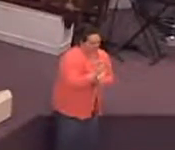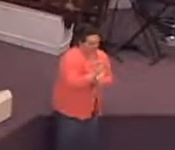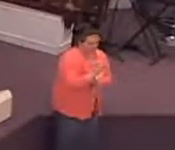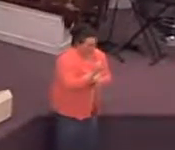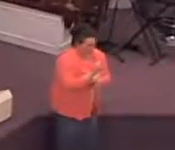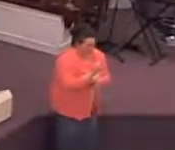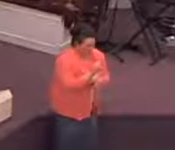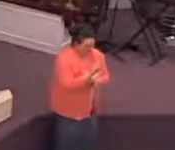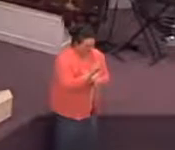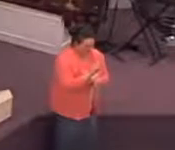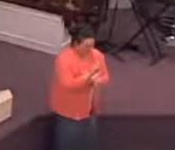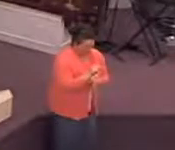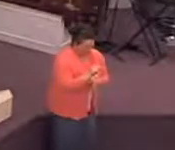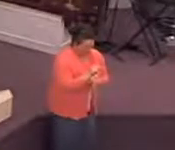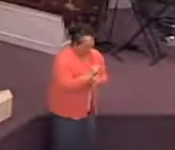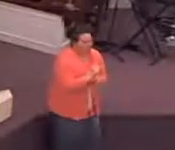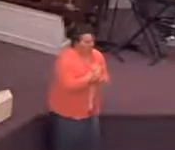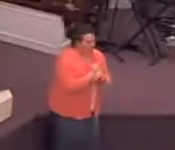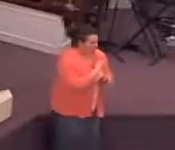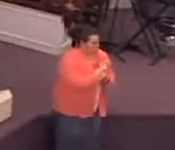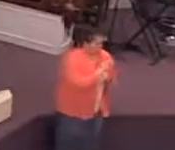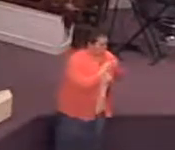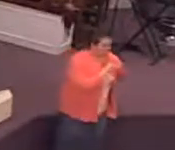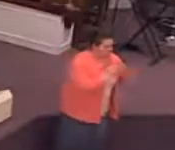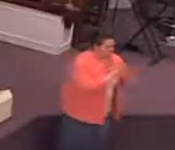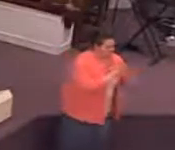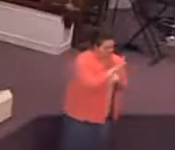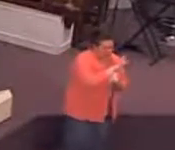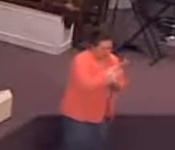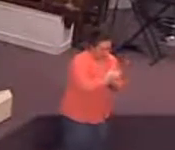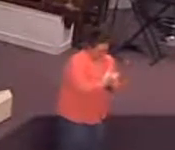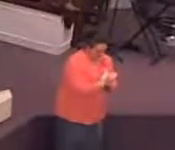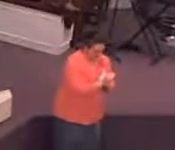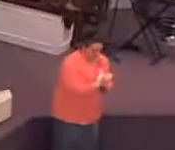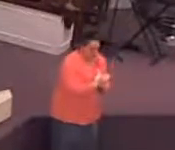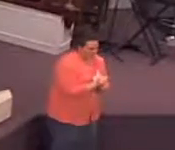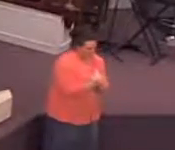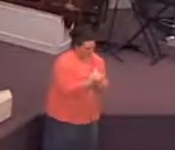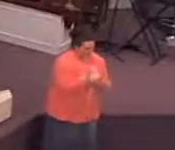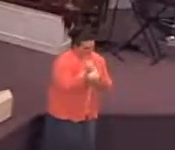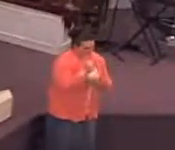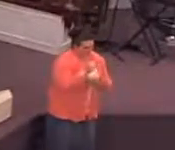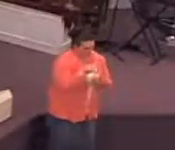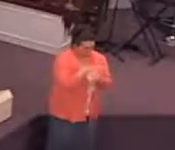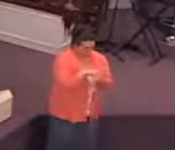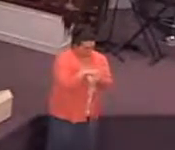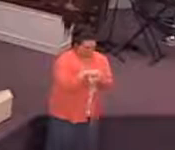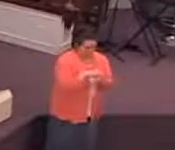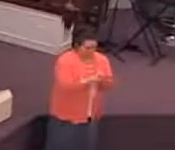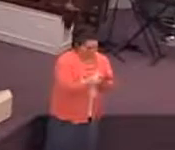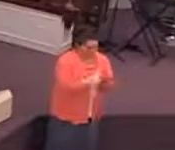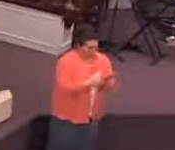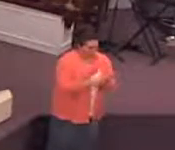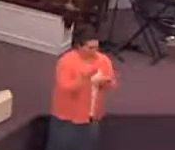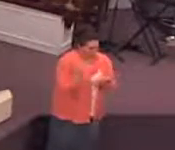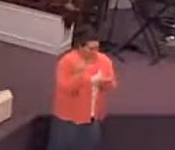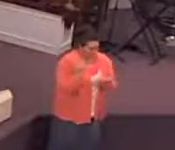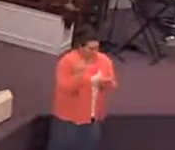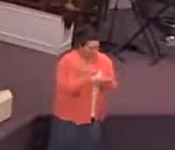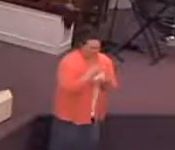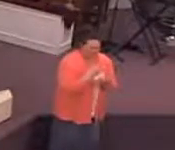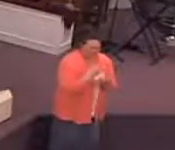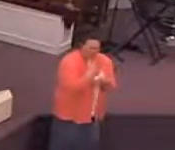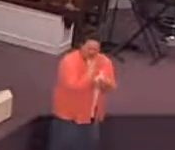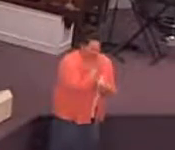and while she was a missionary in Africa. Has any of you read that article yet? Brother Barry's read it. He read an interesting